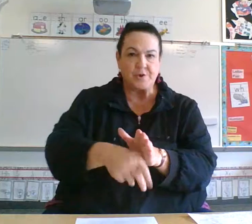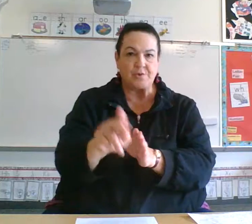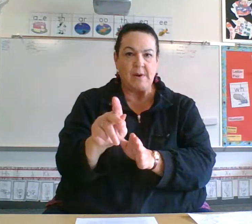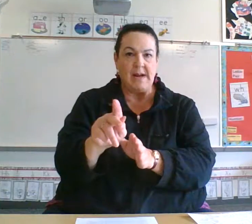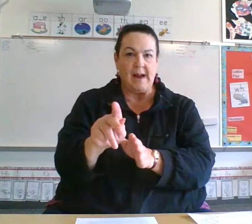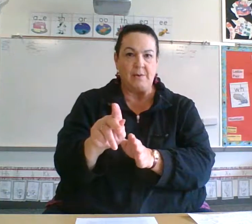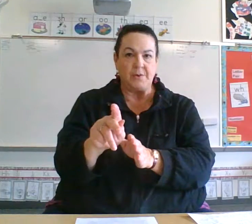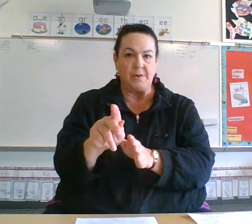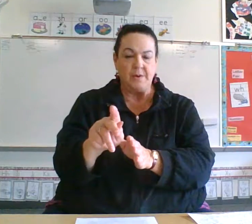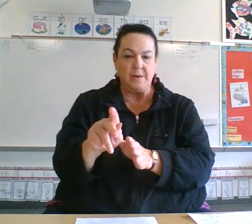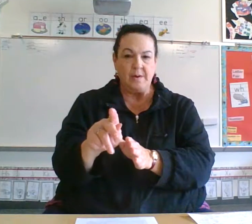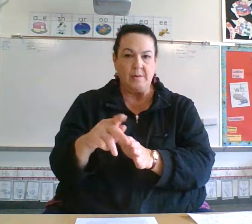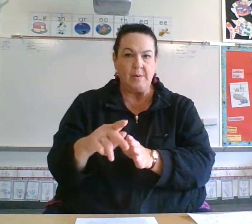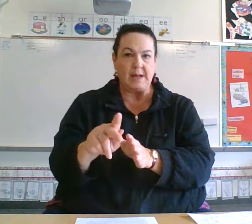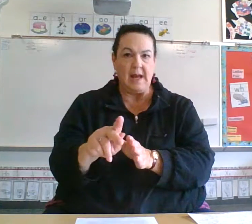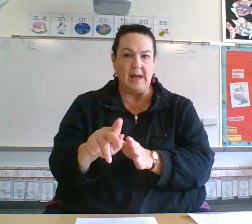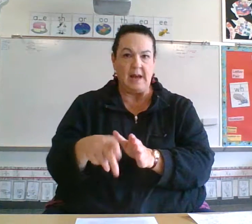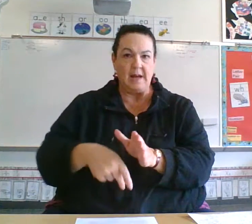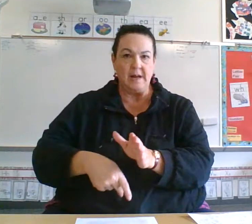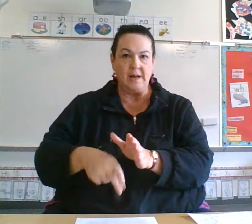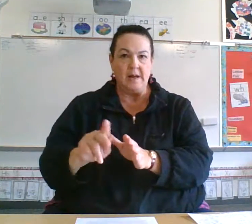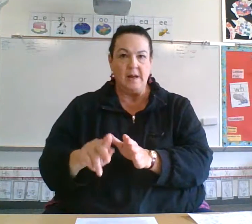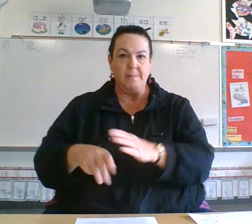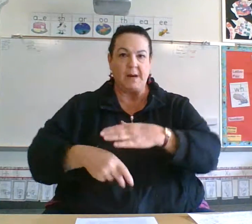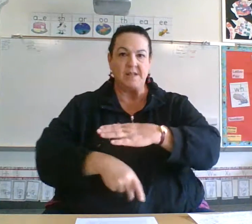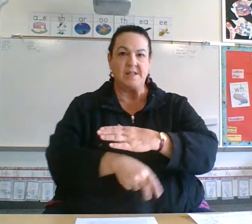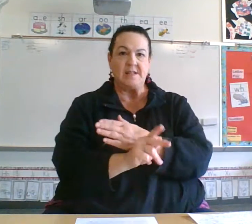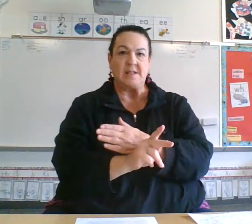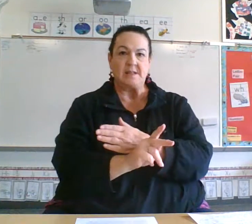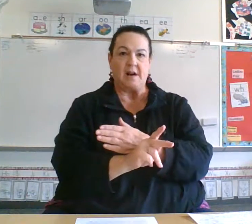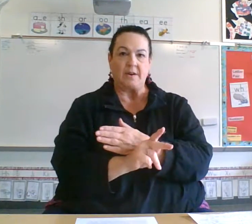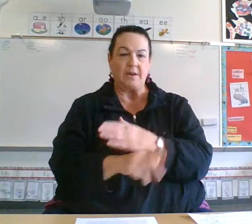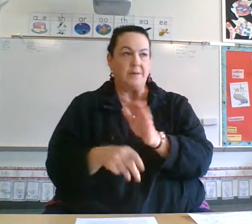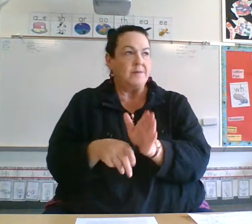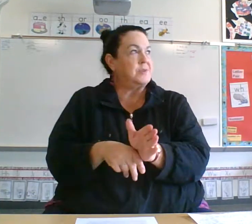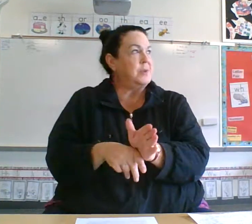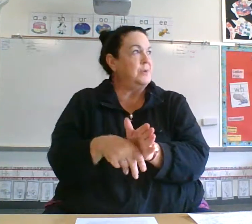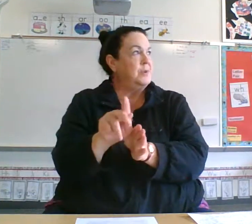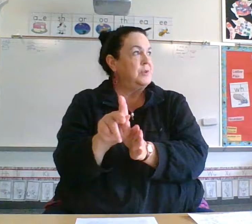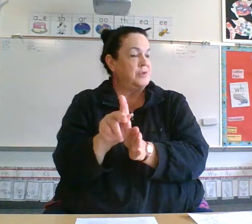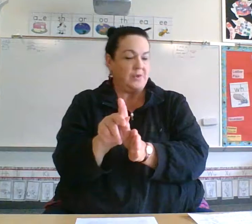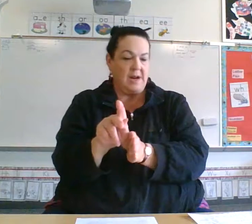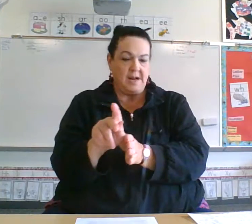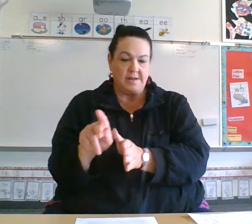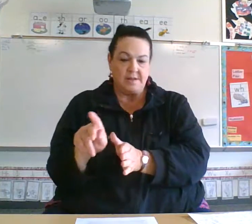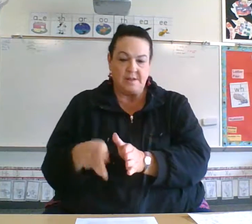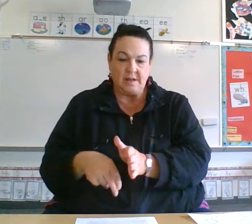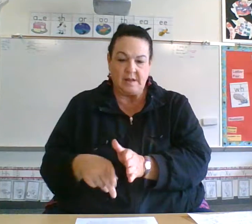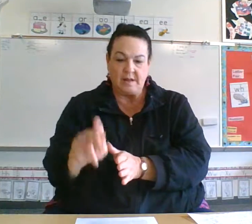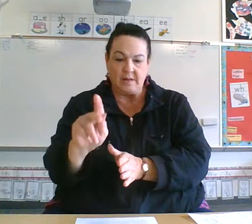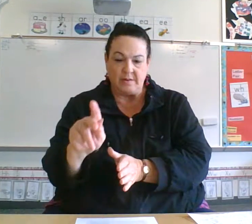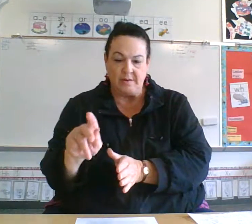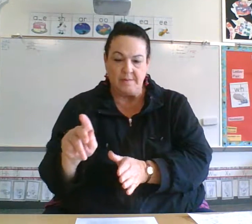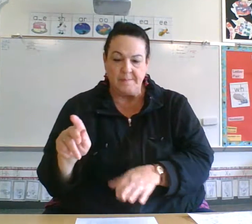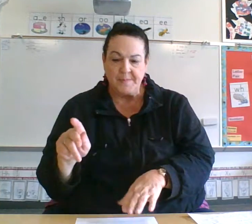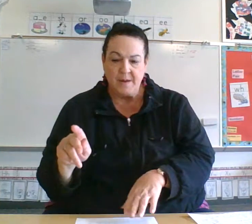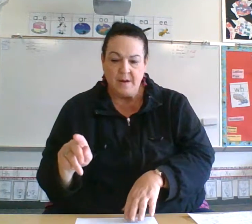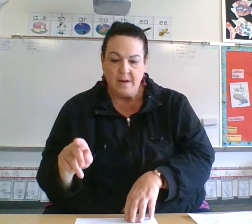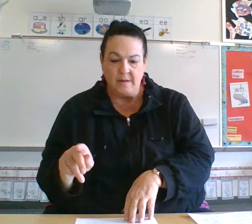straight out with a K, because this is soccer. So straight out is kill.